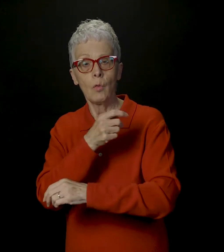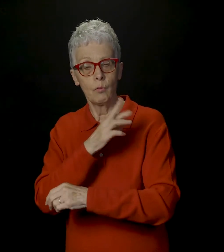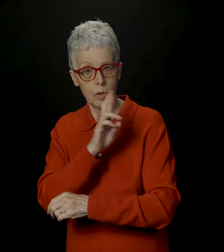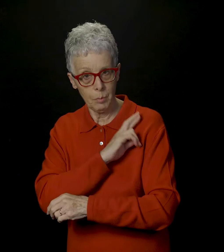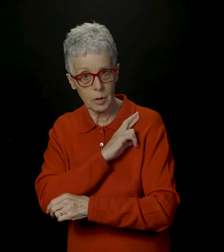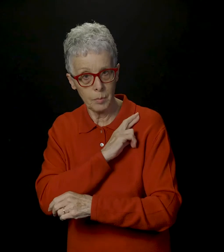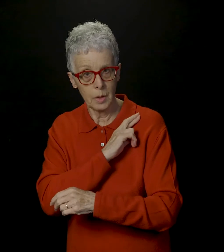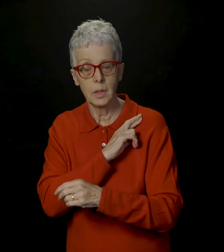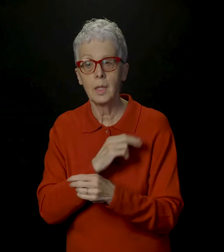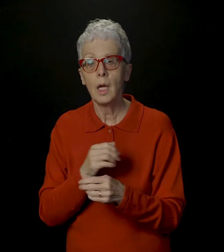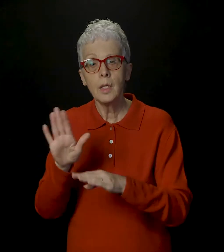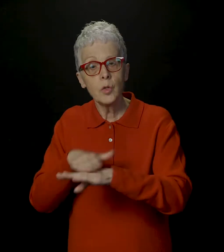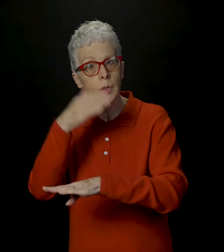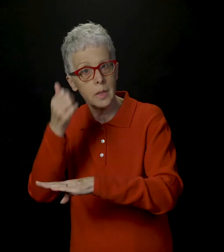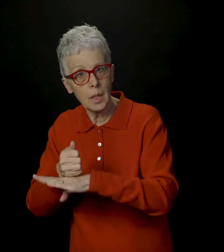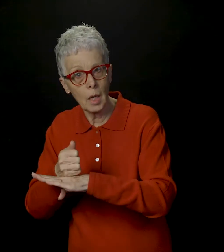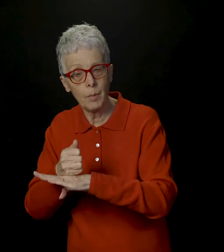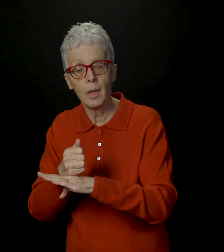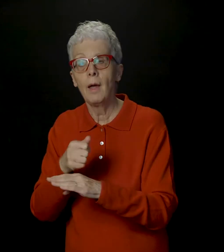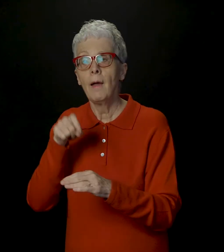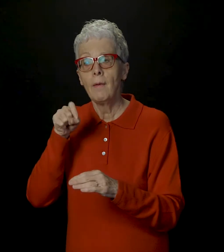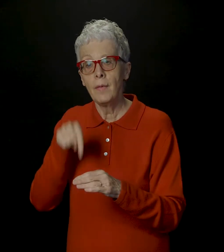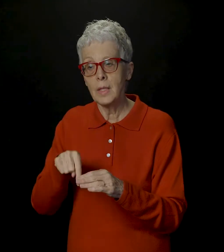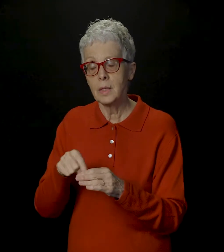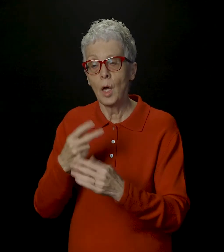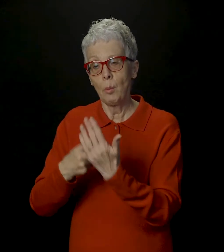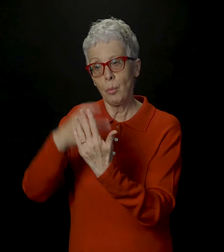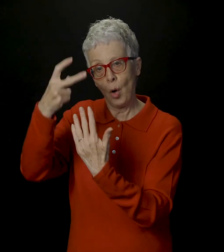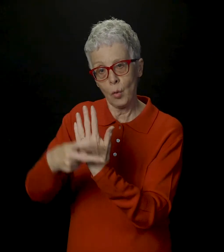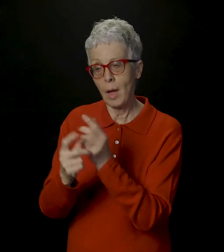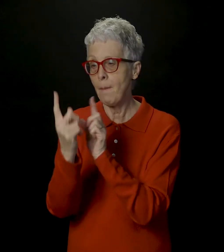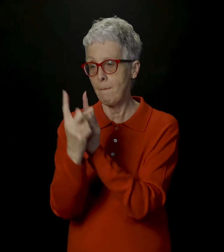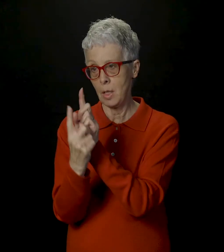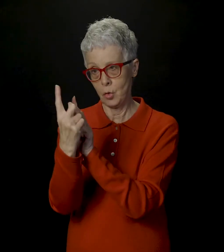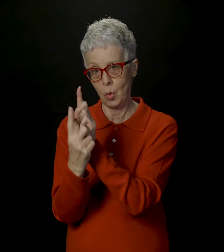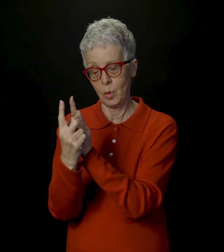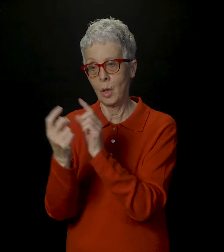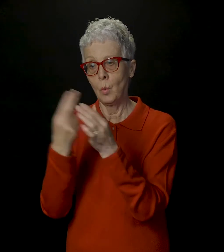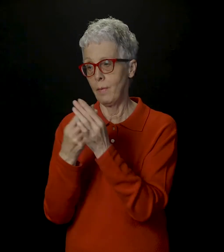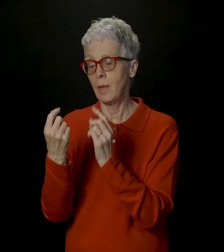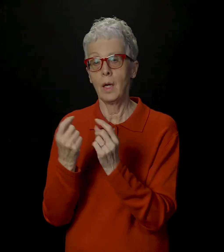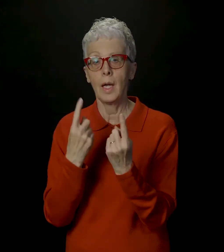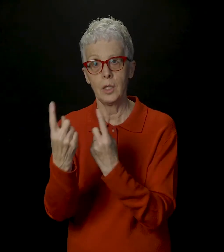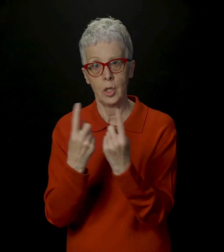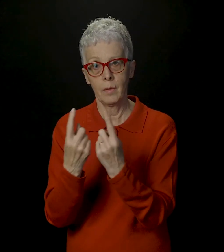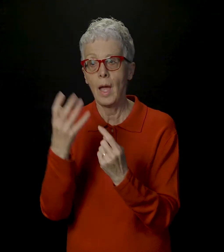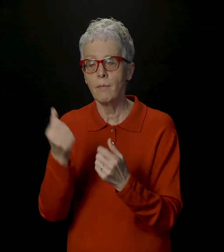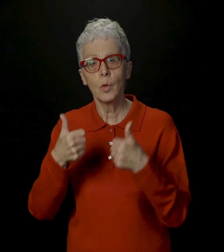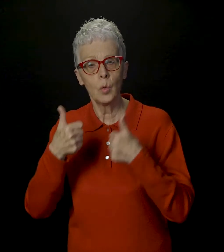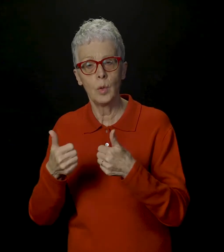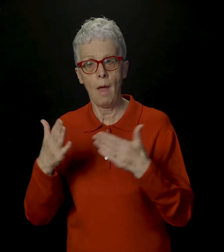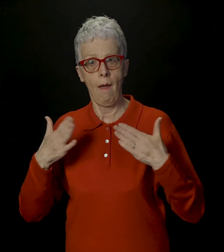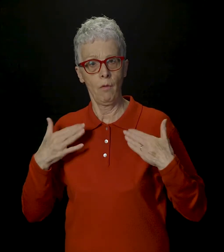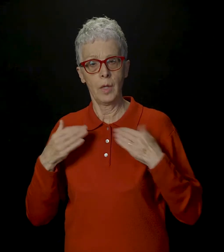those things Are on the ground And done well So that the mentors And mentees Can then just relax Into a really helpful relationship